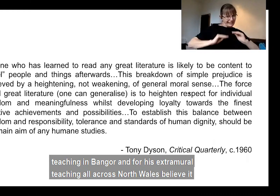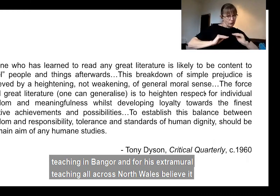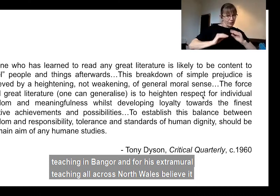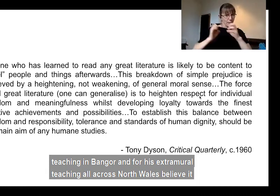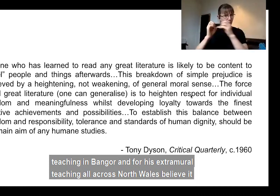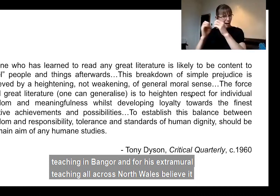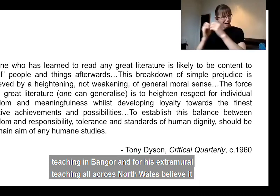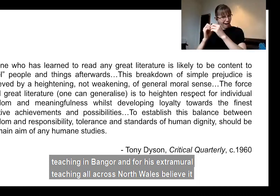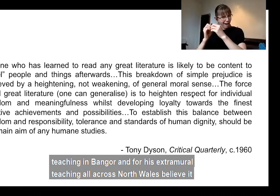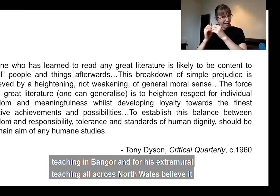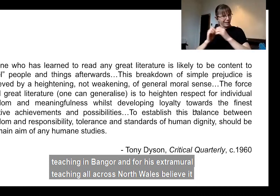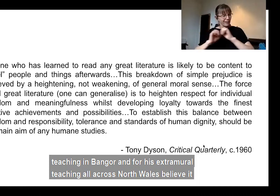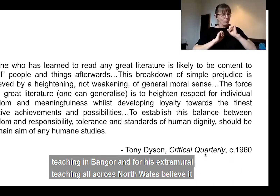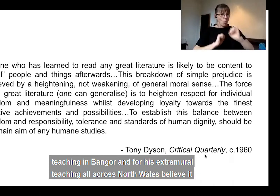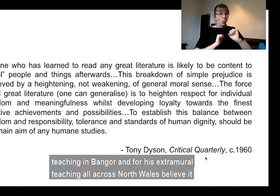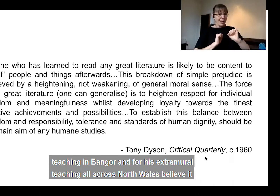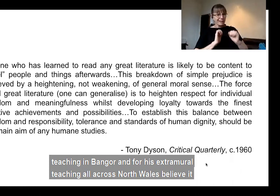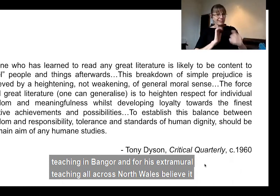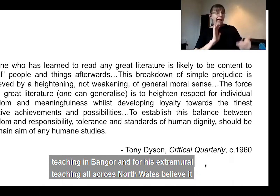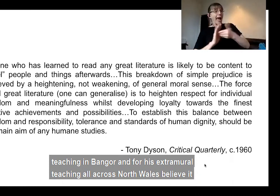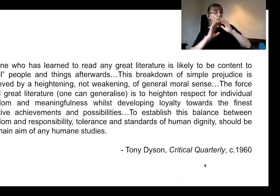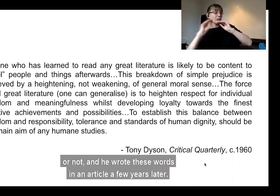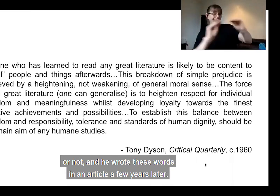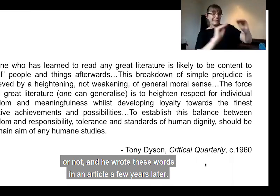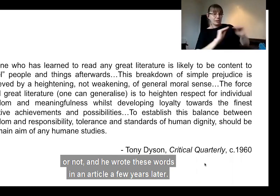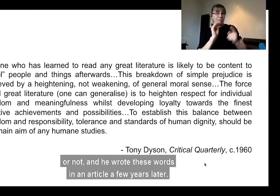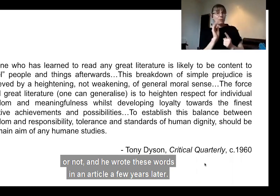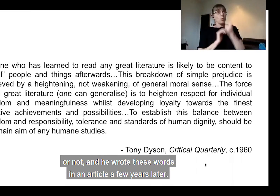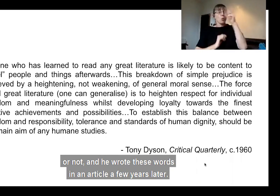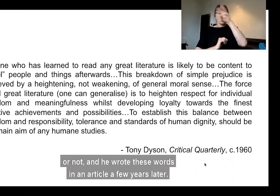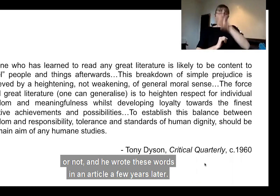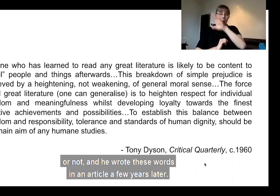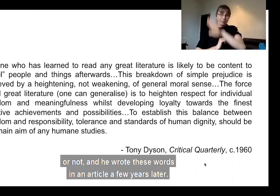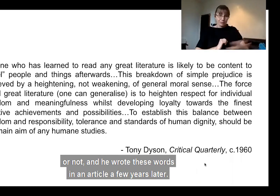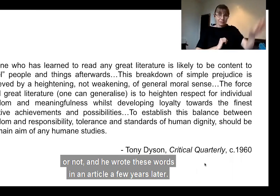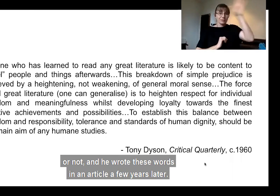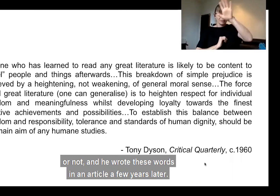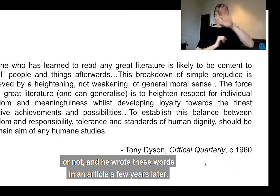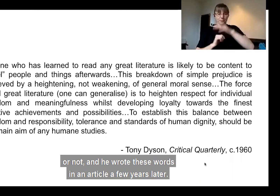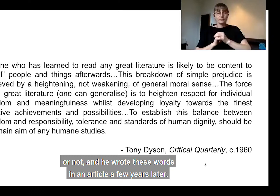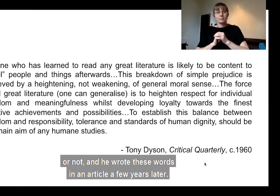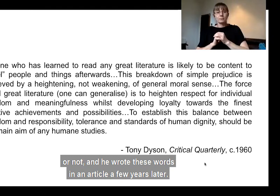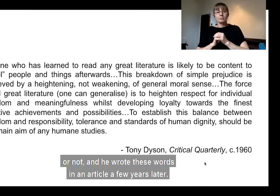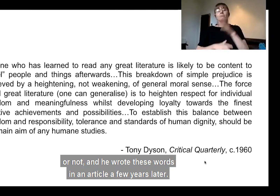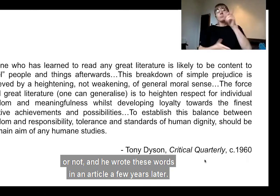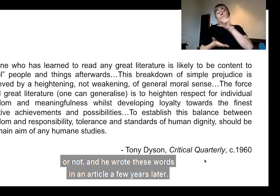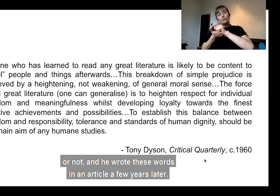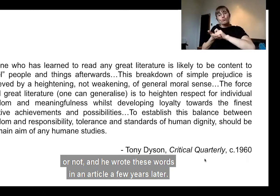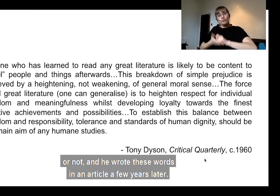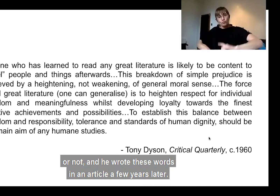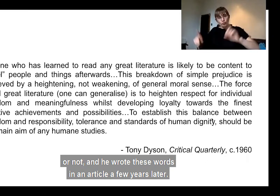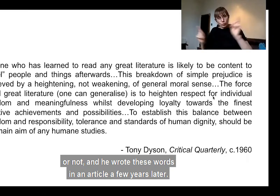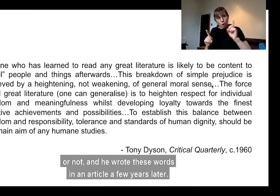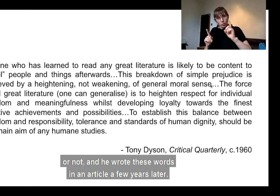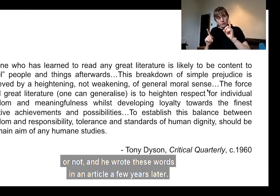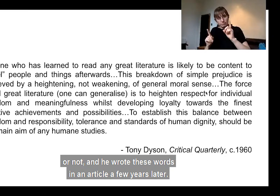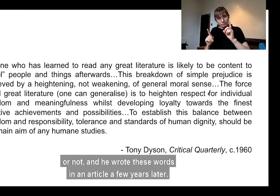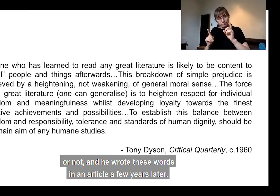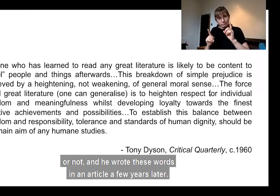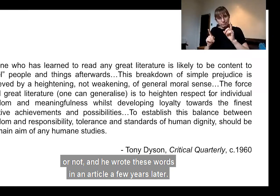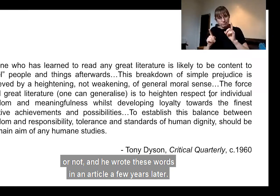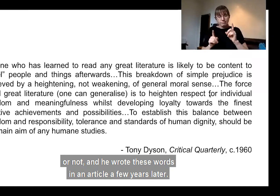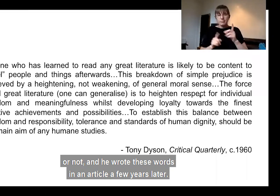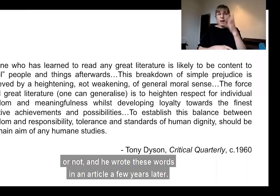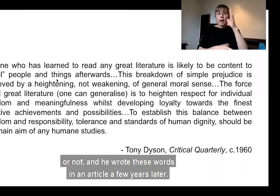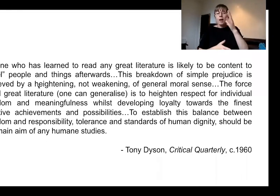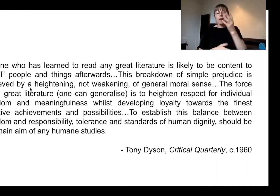Bangor and for his extramural teaching all across North Wales, believe it or not. And he wrote these words in an article a few